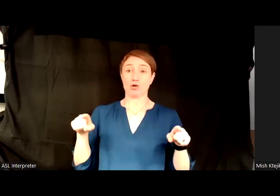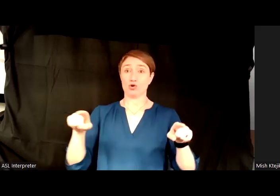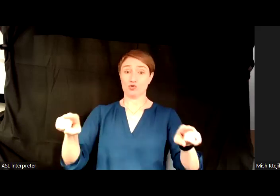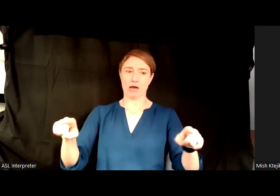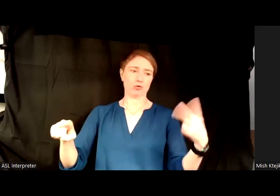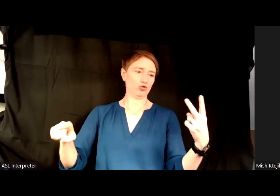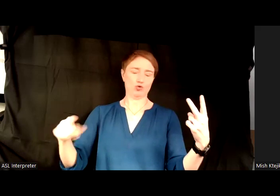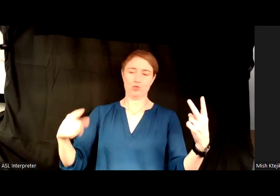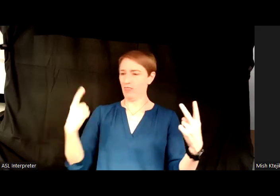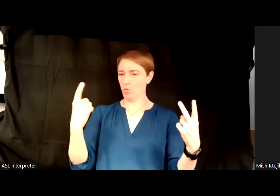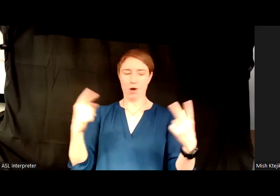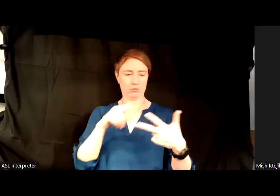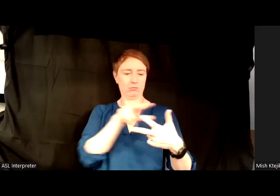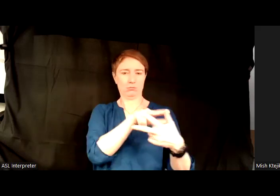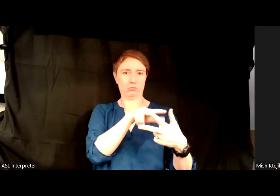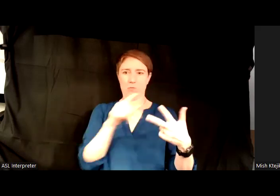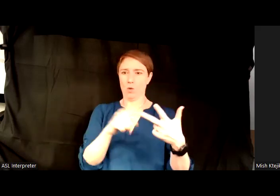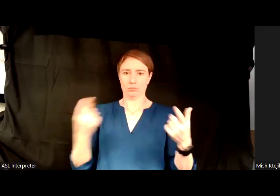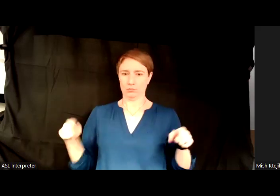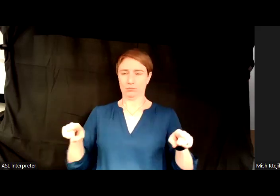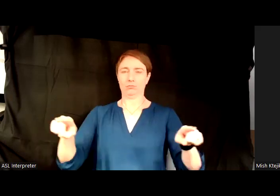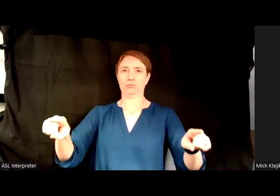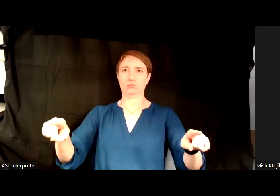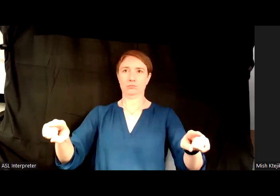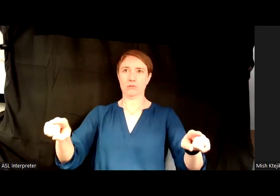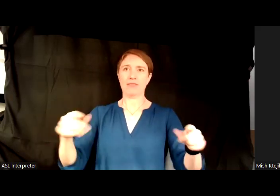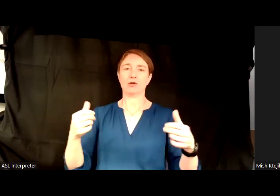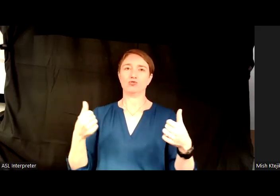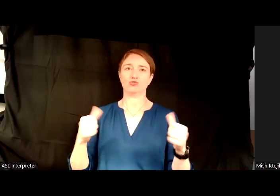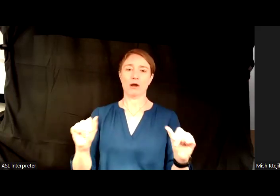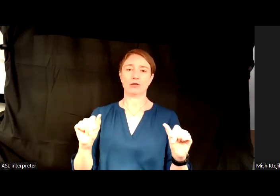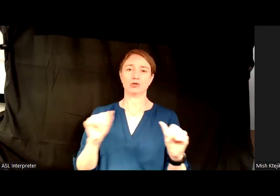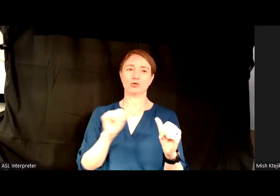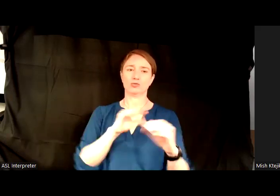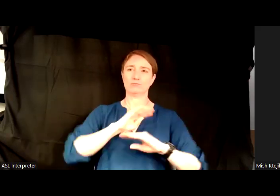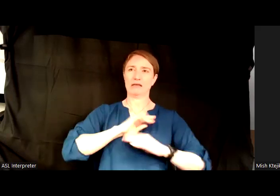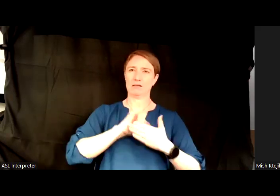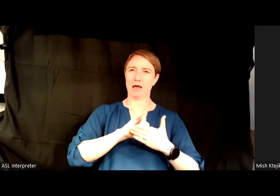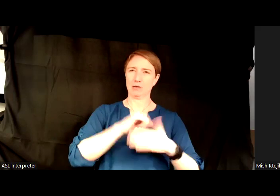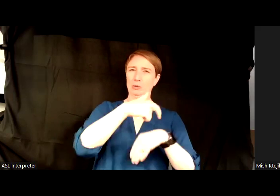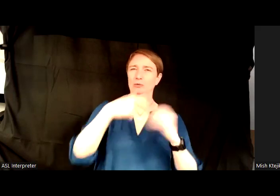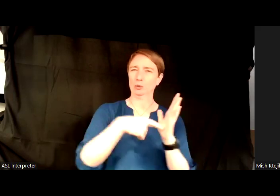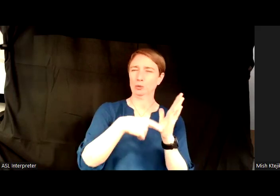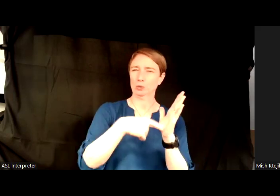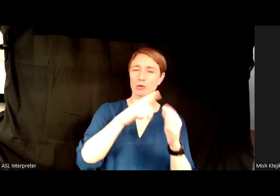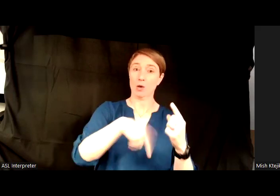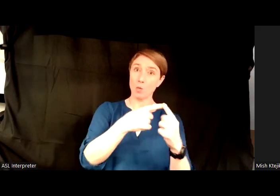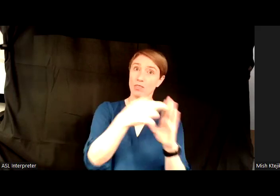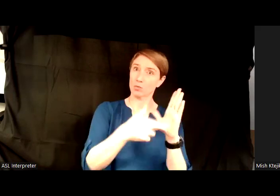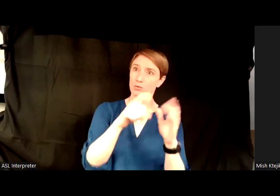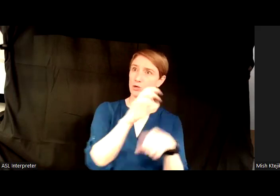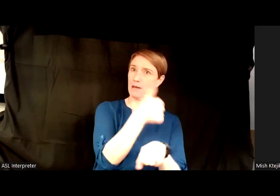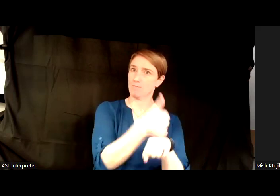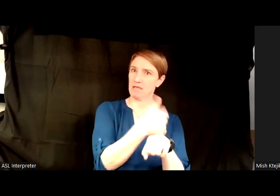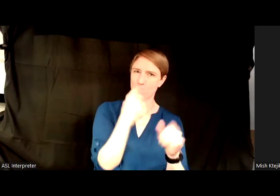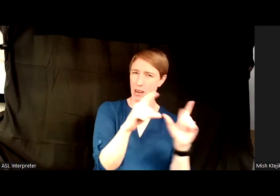or 1 track. And again, trying to meet that deadline as to when rules need to be in place